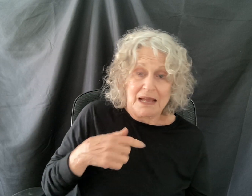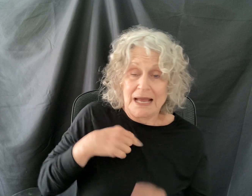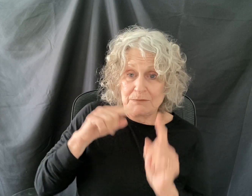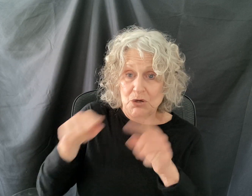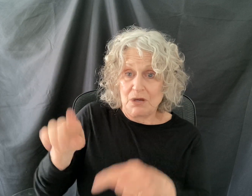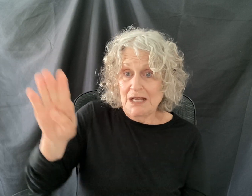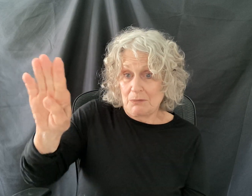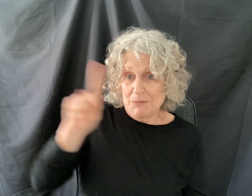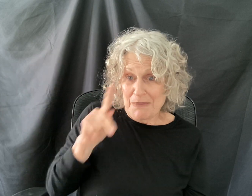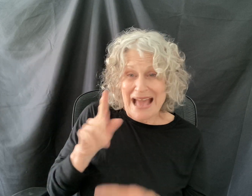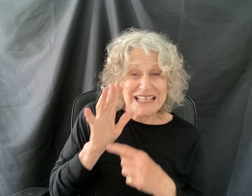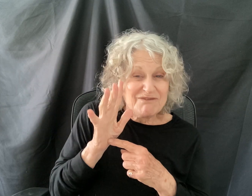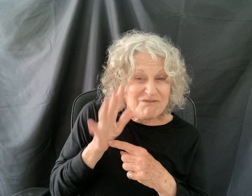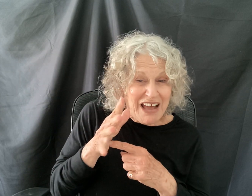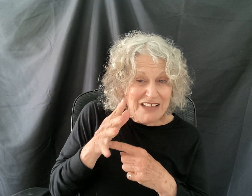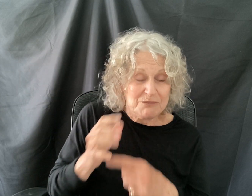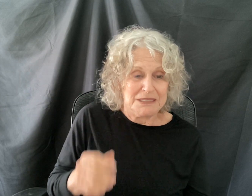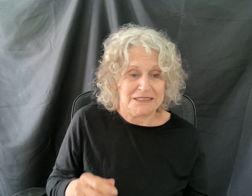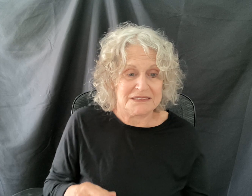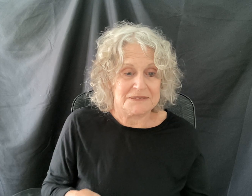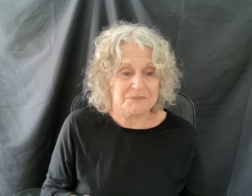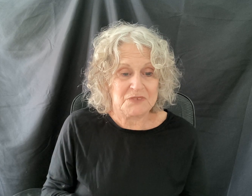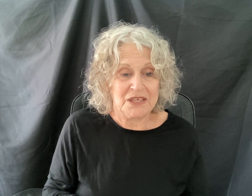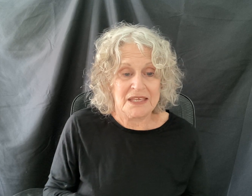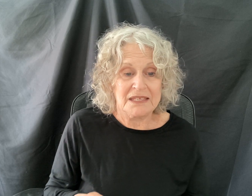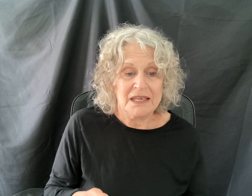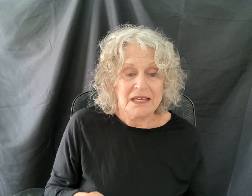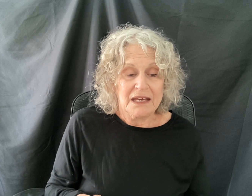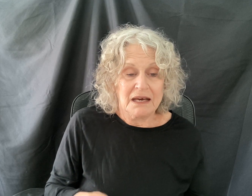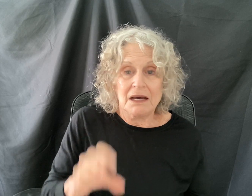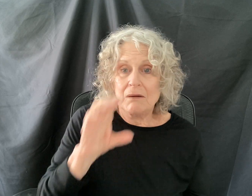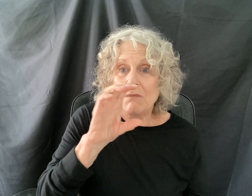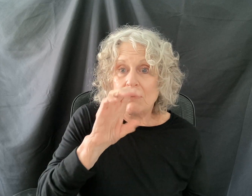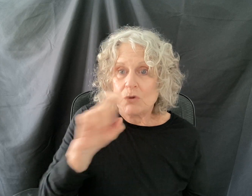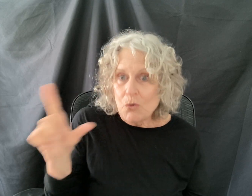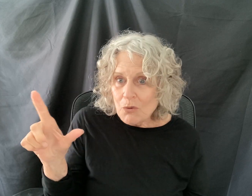I'm going, I'll be back in 5 minutes, okay?